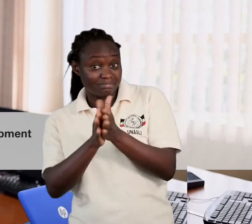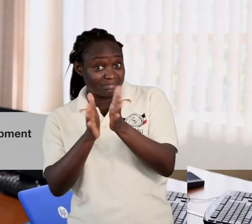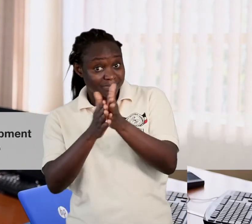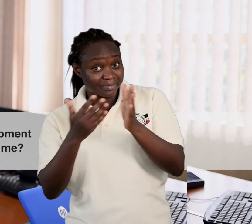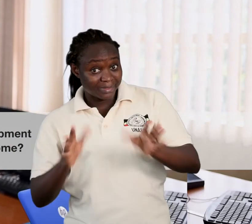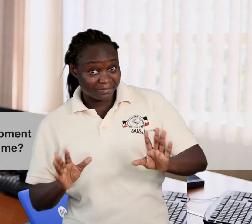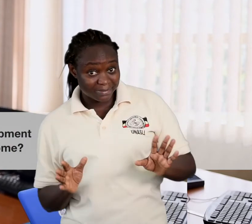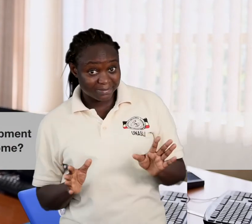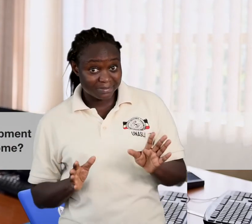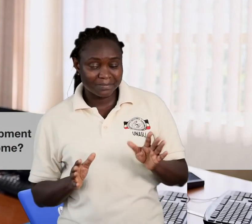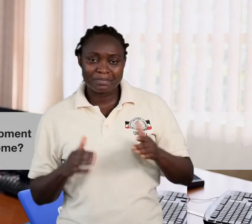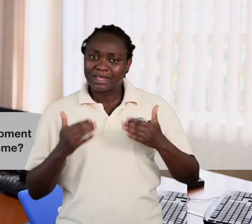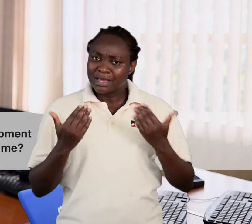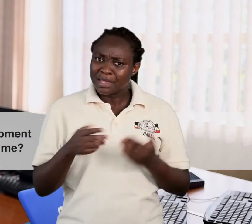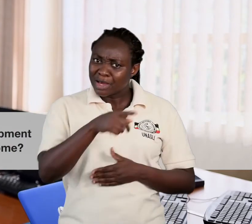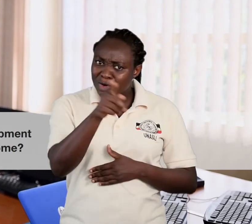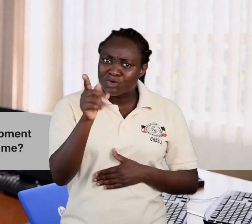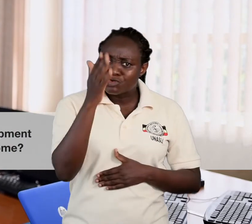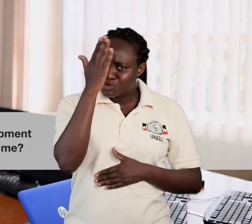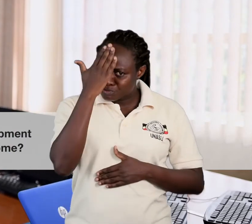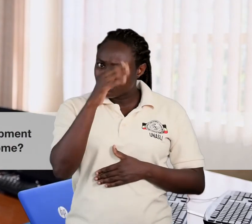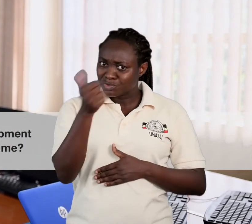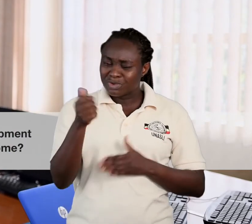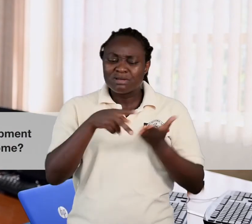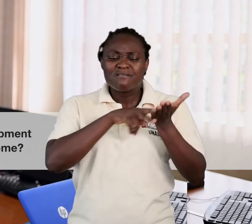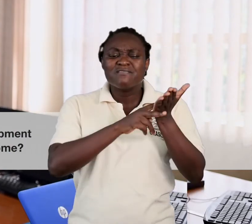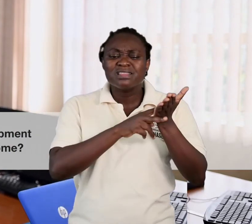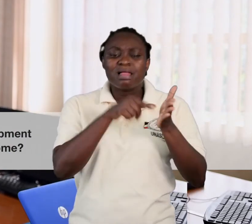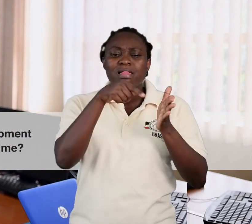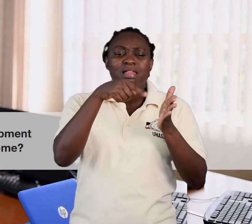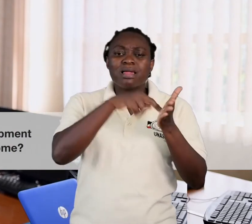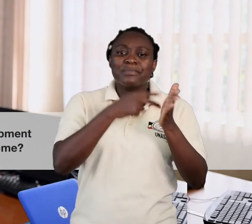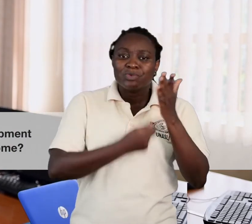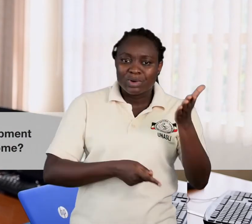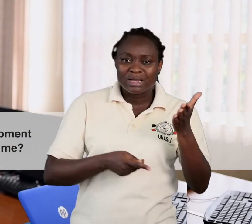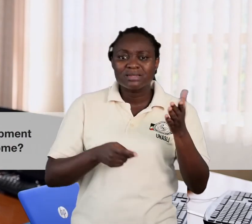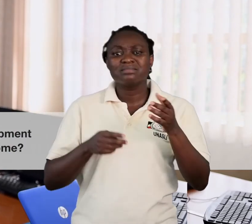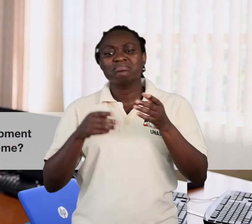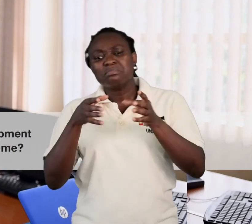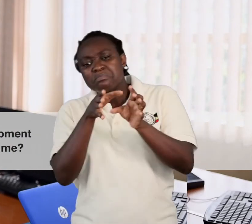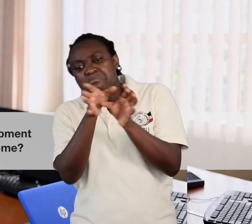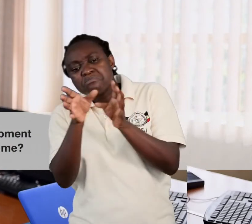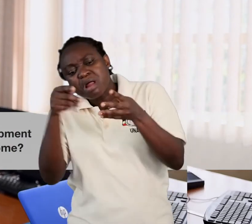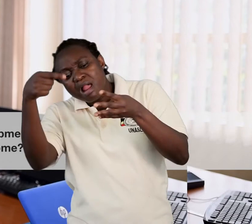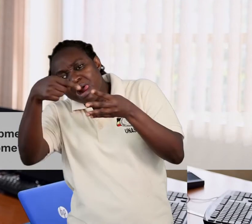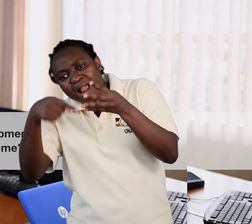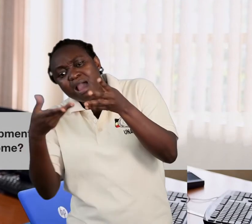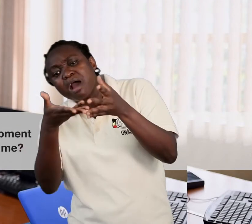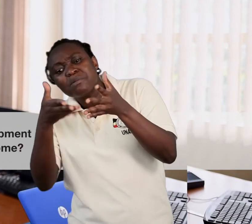Now that you know what physics is and what it involves,